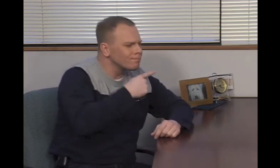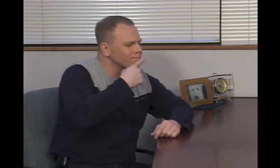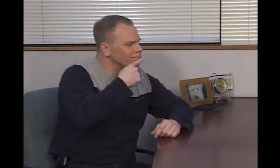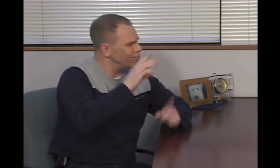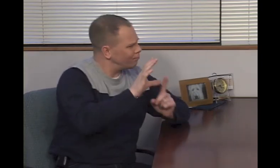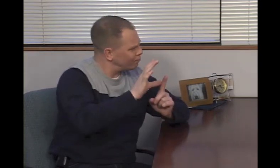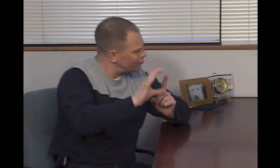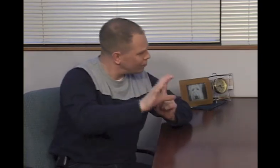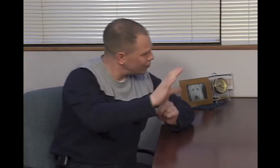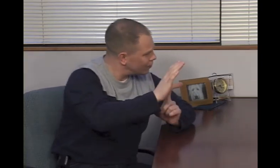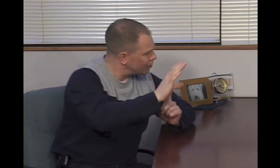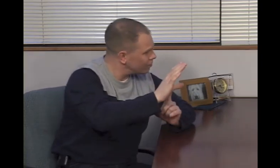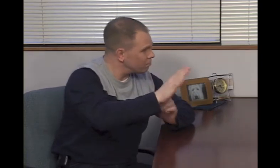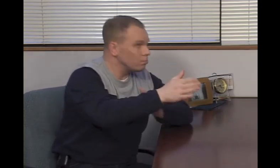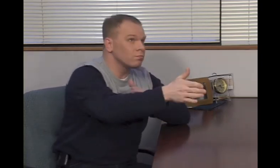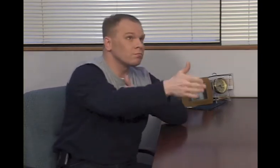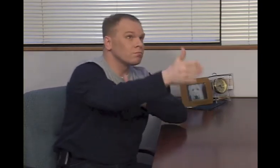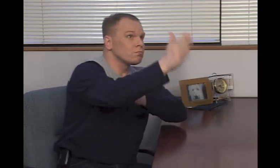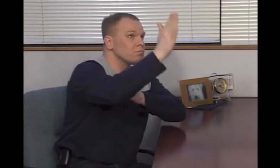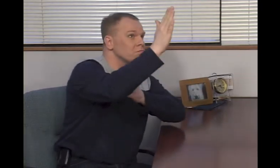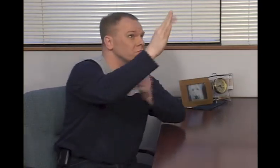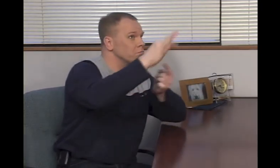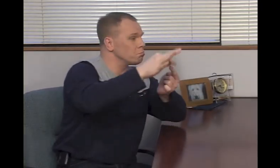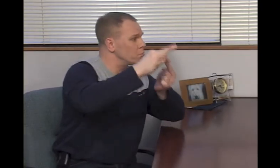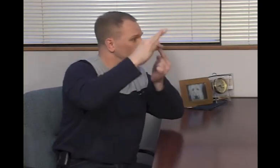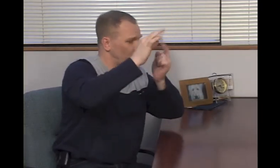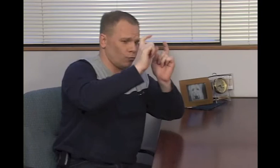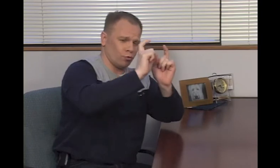God has given her a special gift. You can't change her.